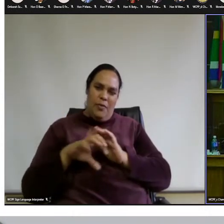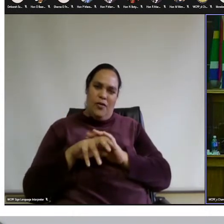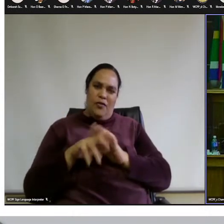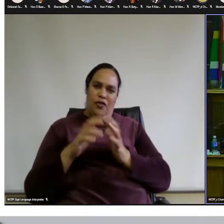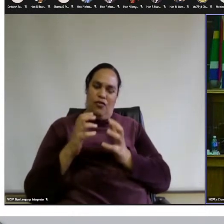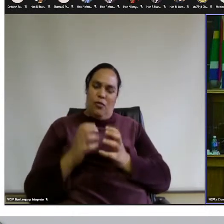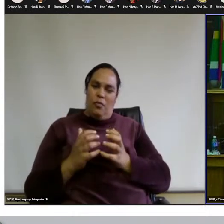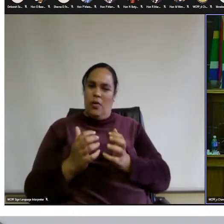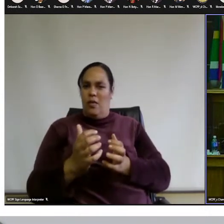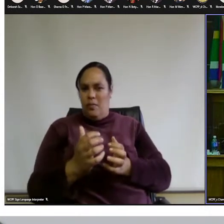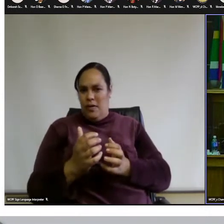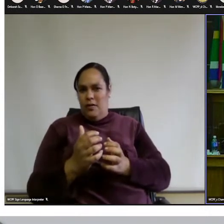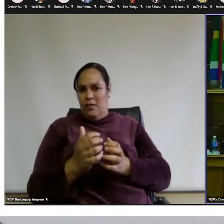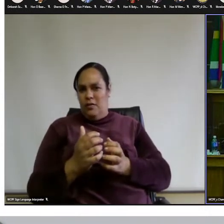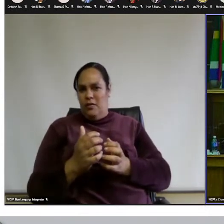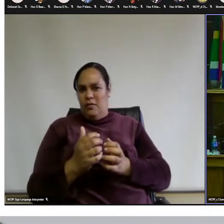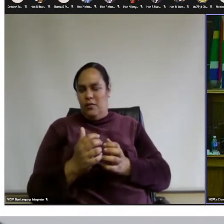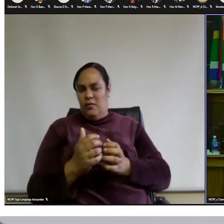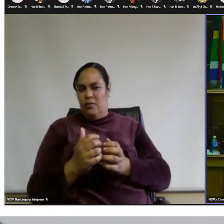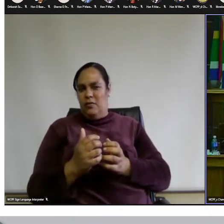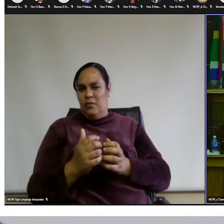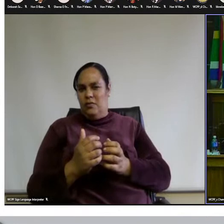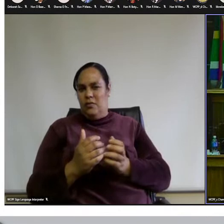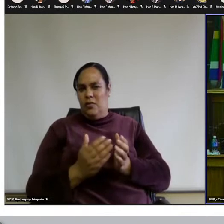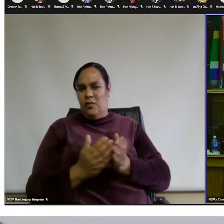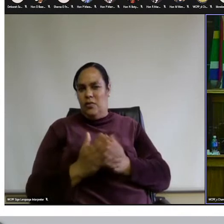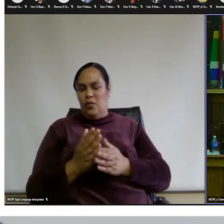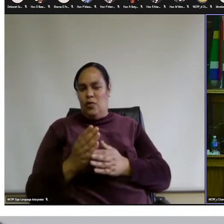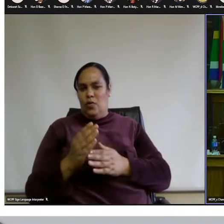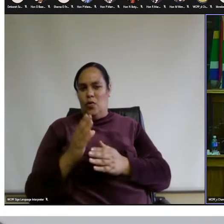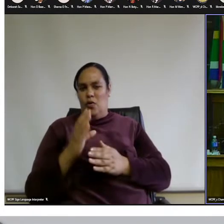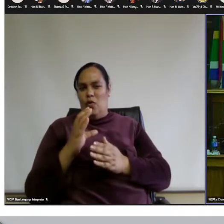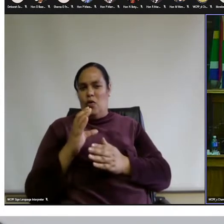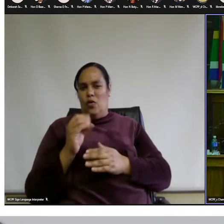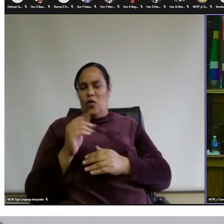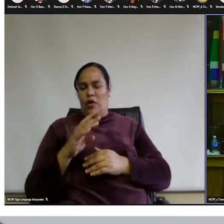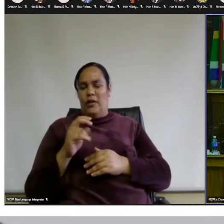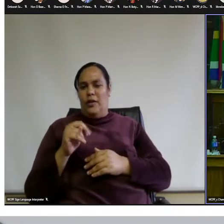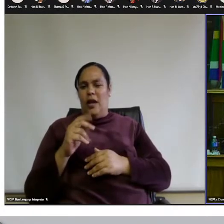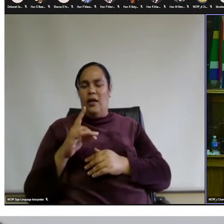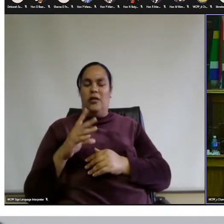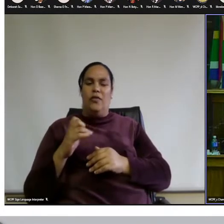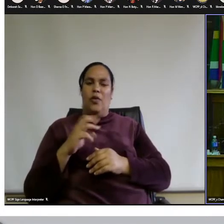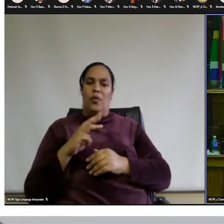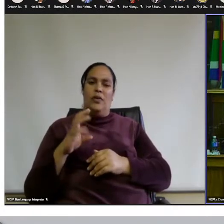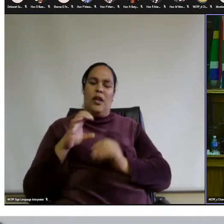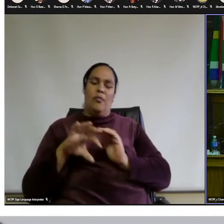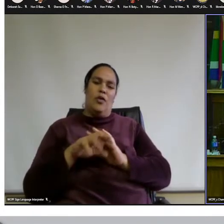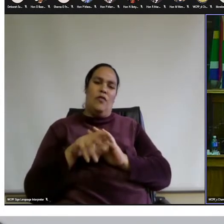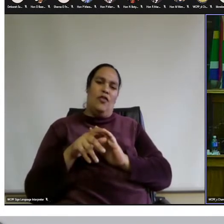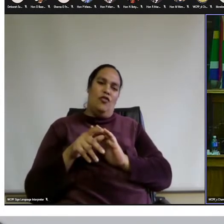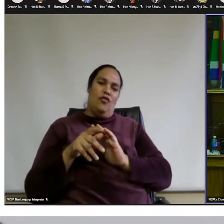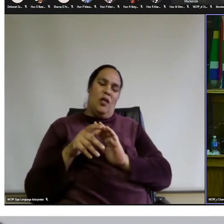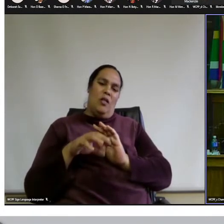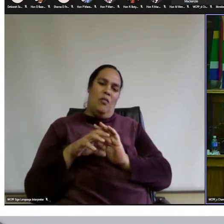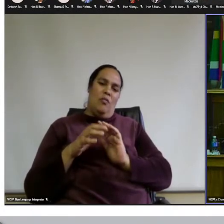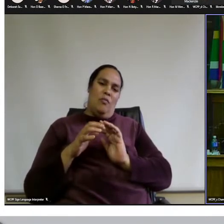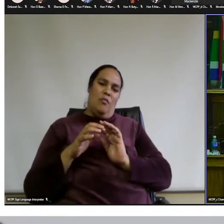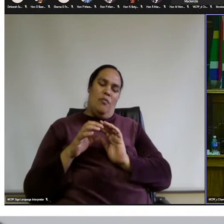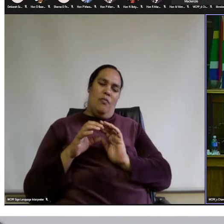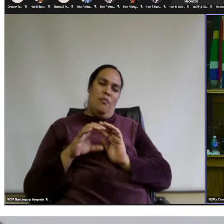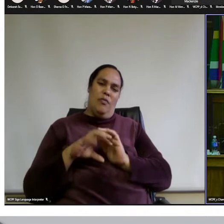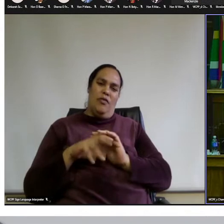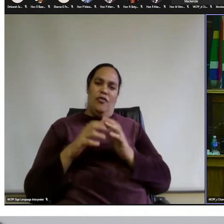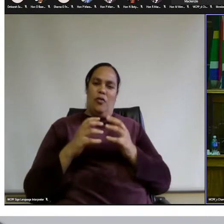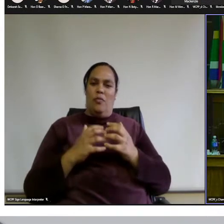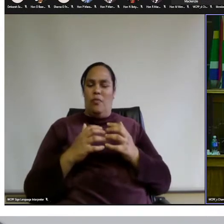Parliament in accordance with the Code of Conduct for Members of the Western Cape Provincial Parliament, dated